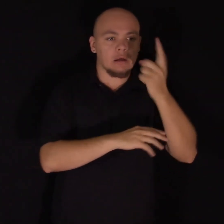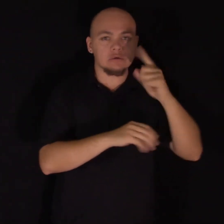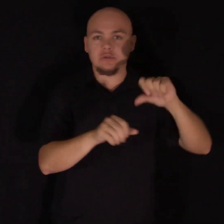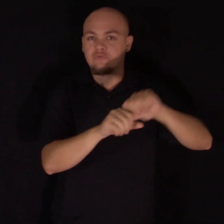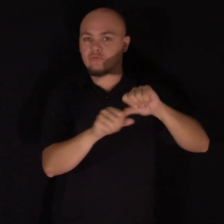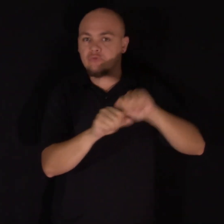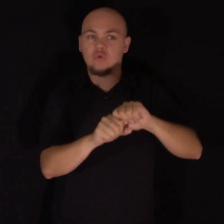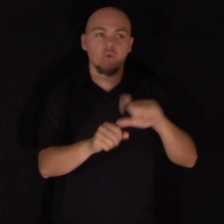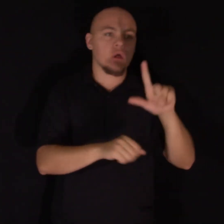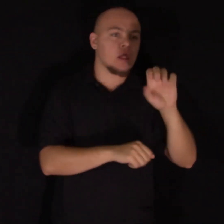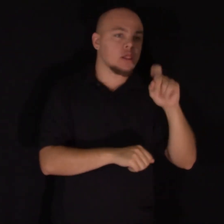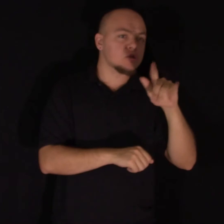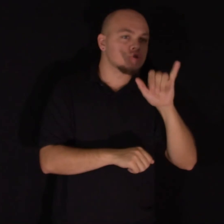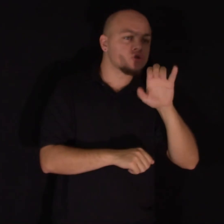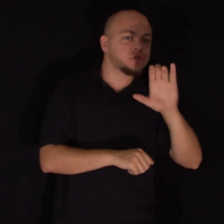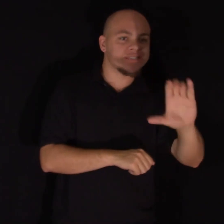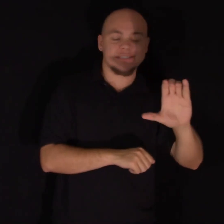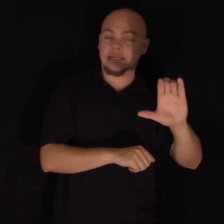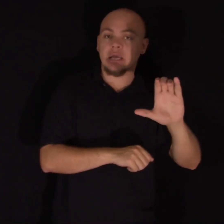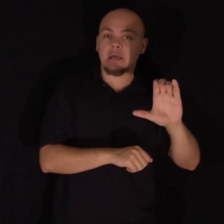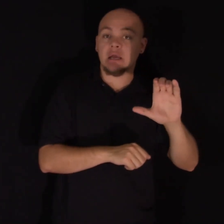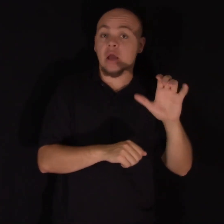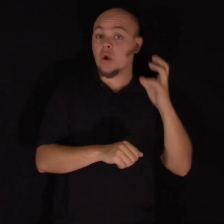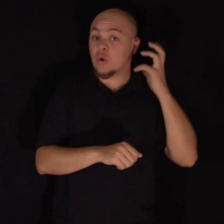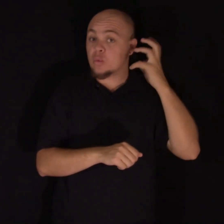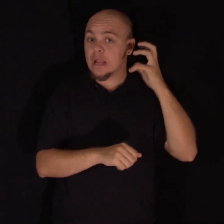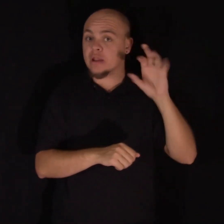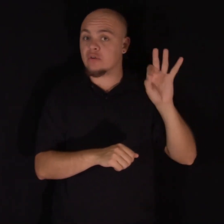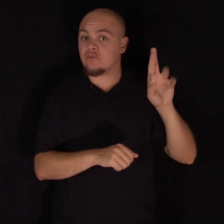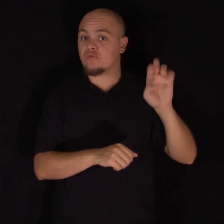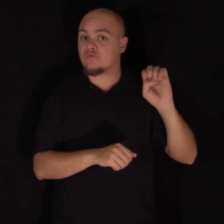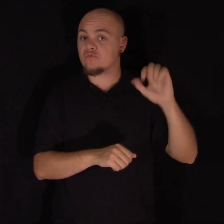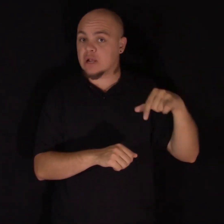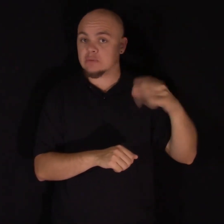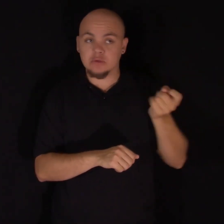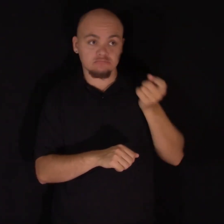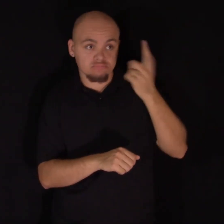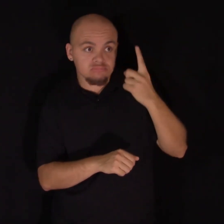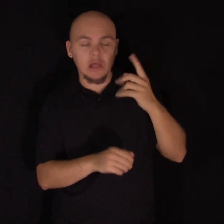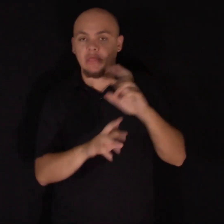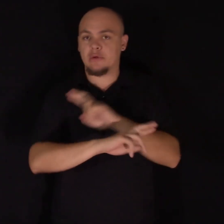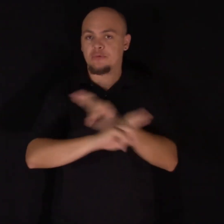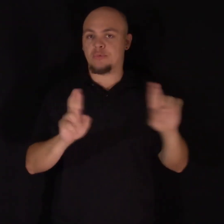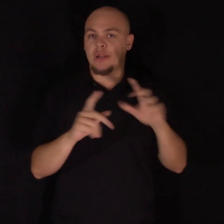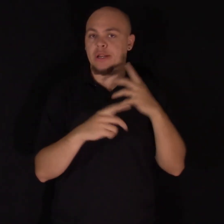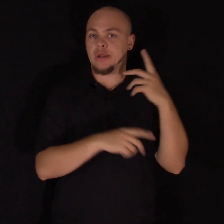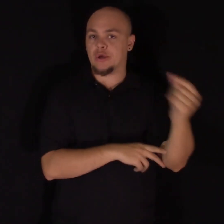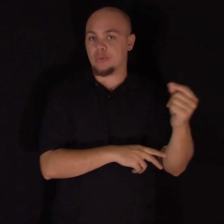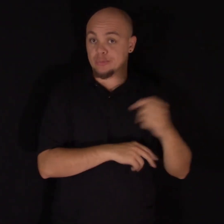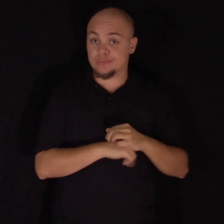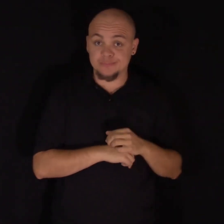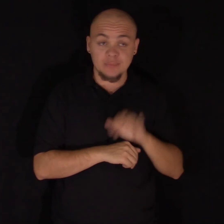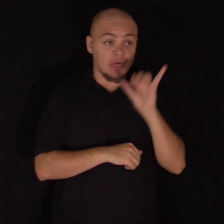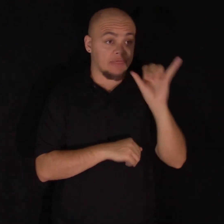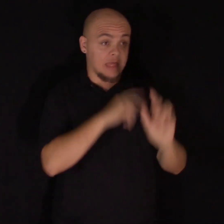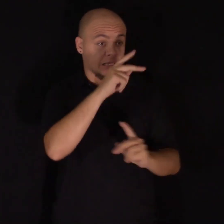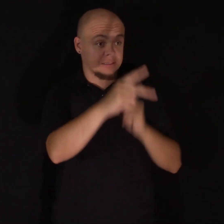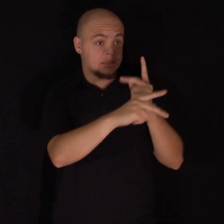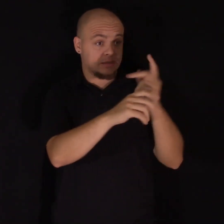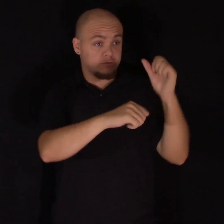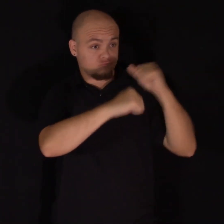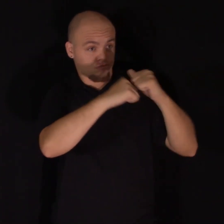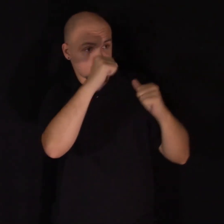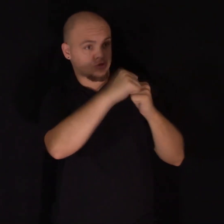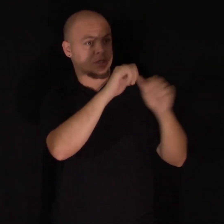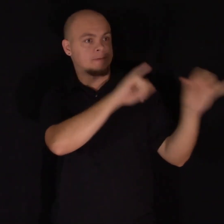and logistics and the same radio frequencies? So they are absolutely ready to go. So those are the kinds of things we